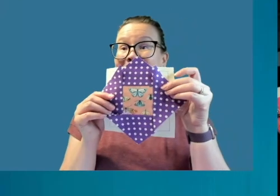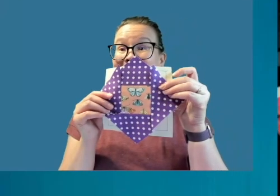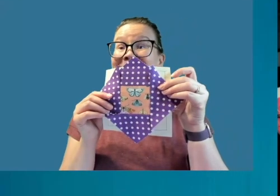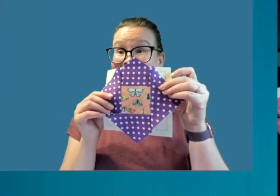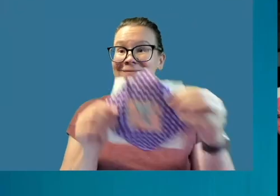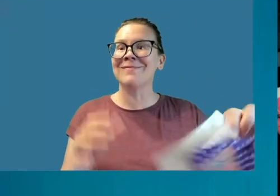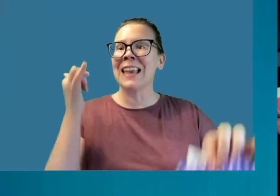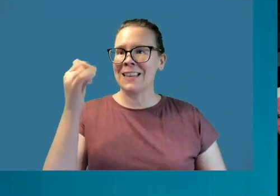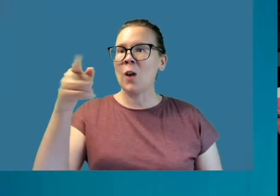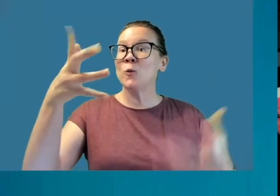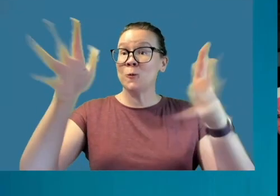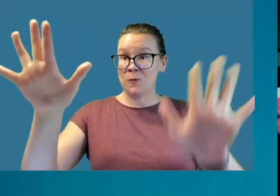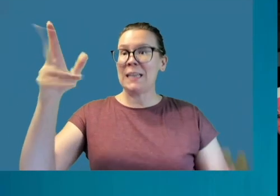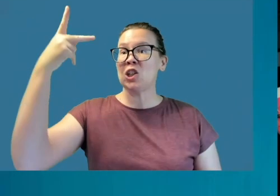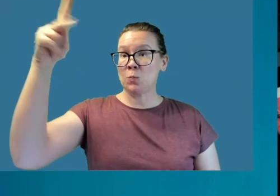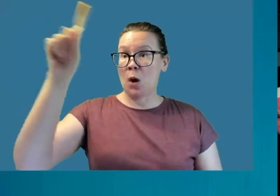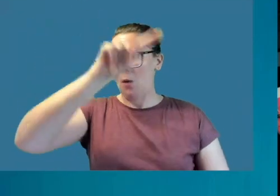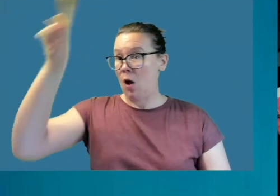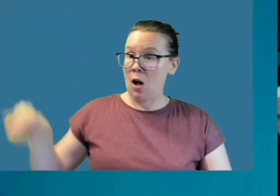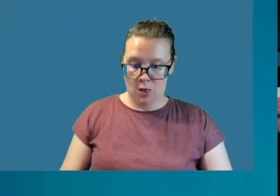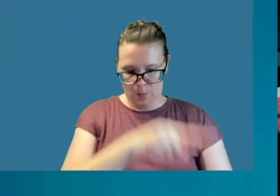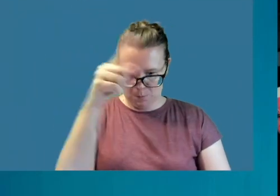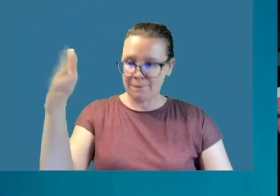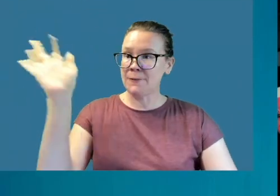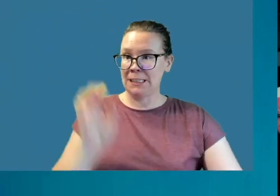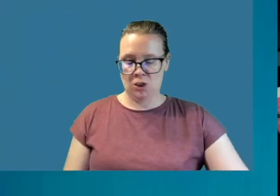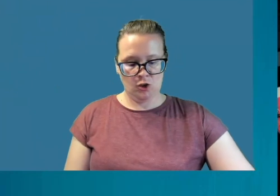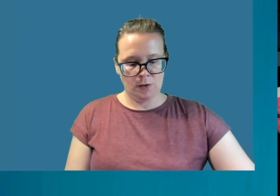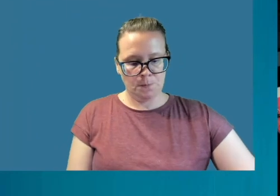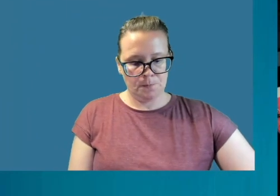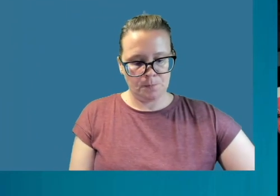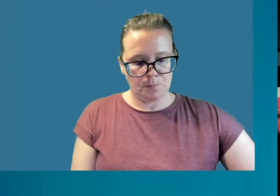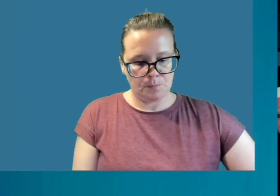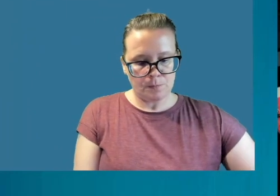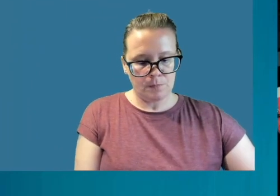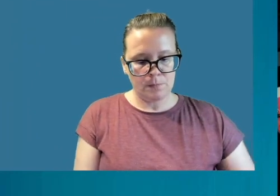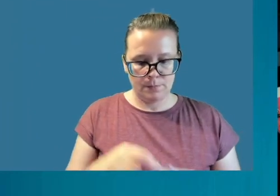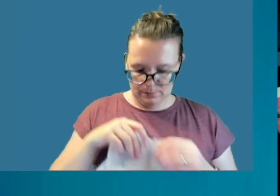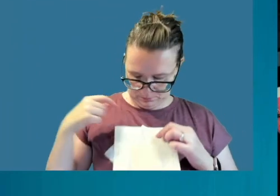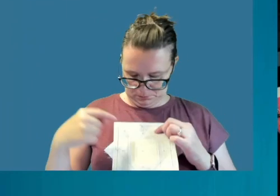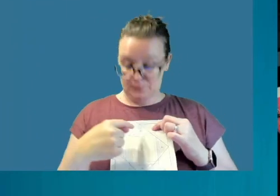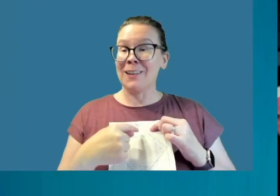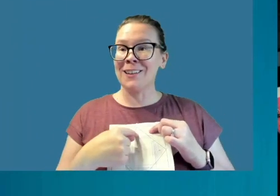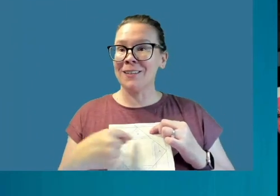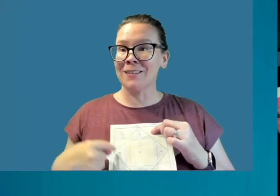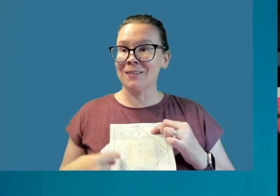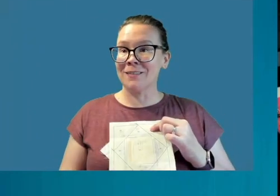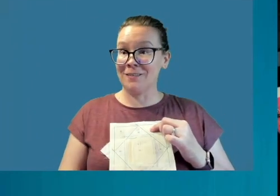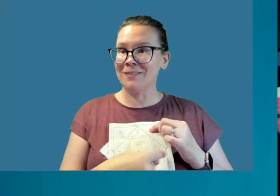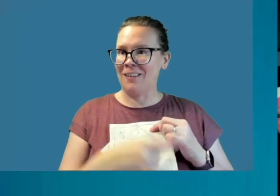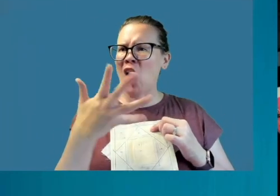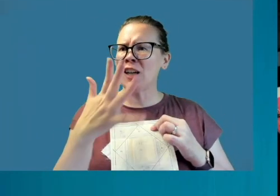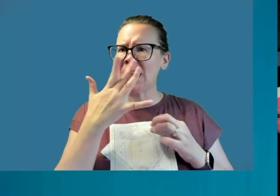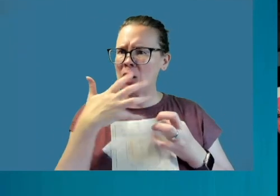And just like that, we have our final piece sewn on for our, on my block, the round of